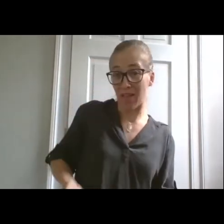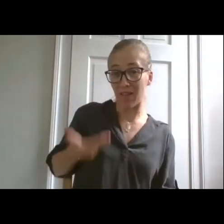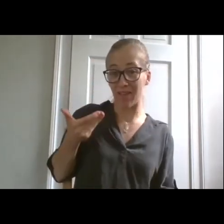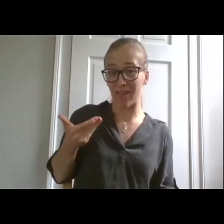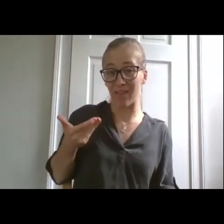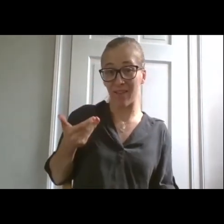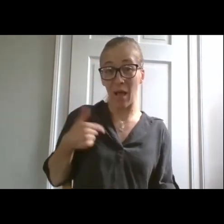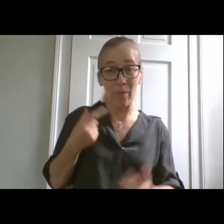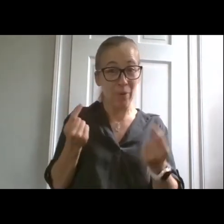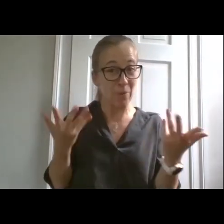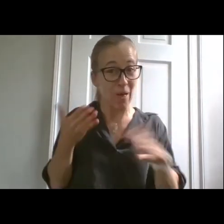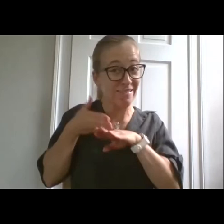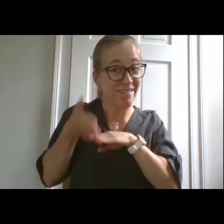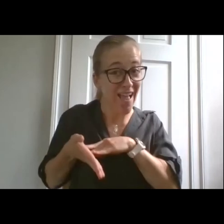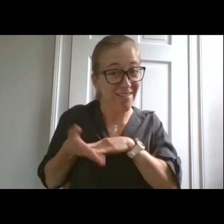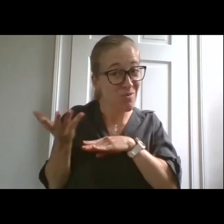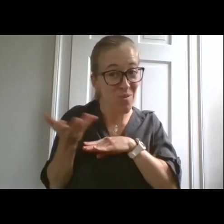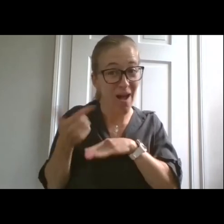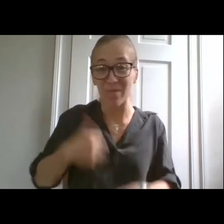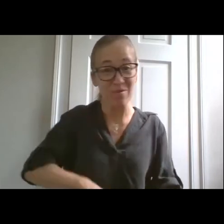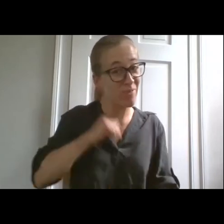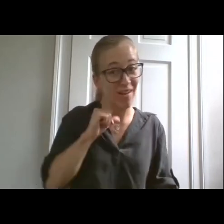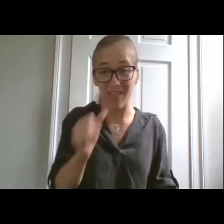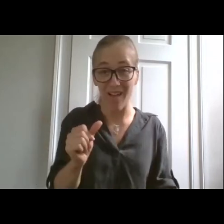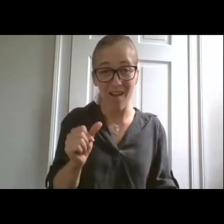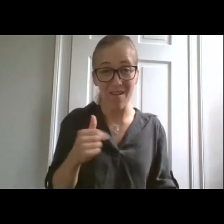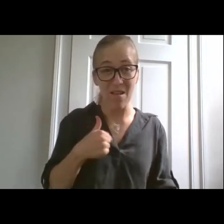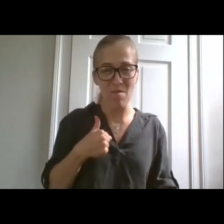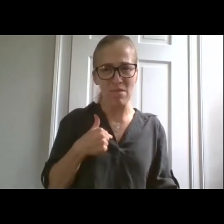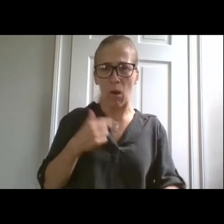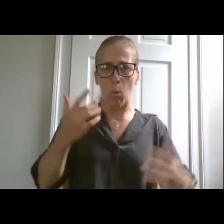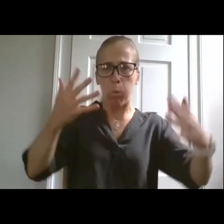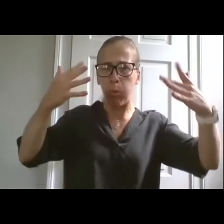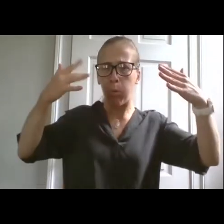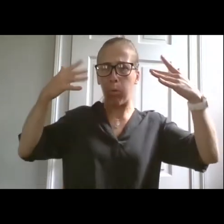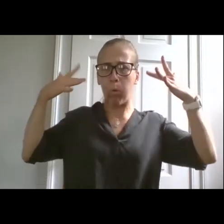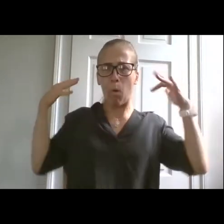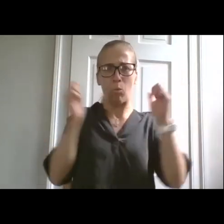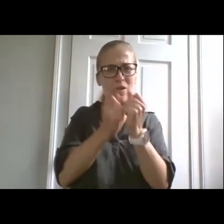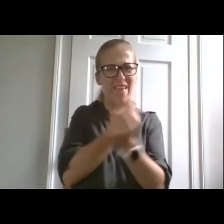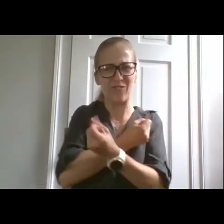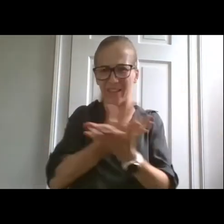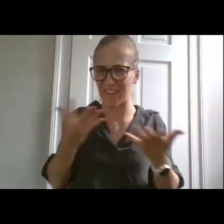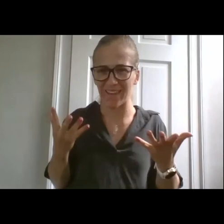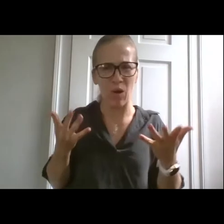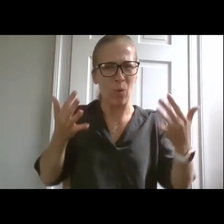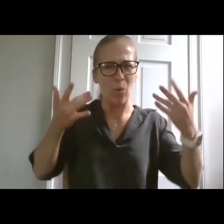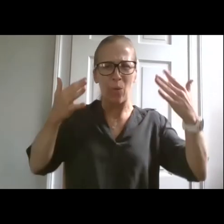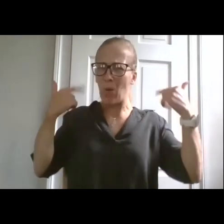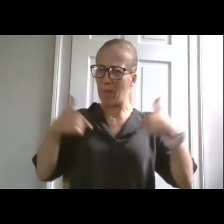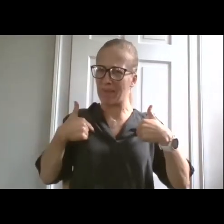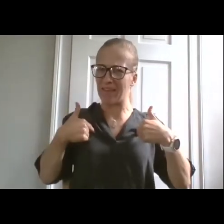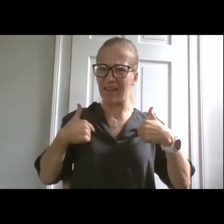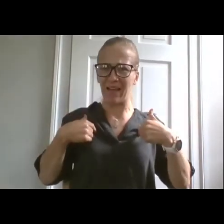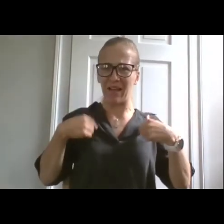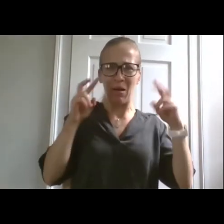And what I did next, not proud of this, what I did next was I was just so overwhelmed with all of the things that I turned